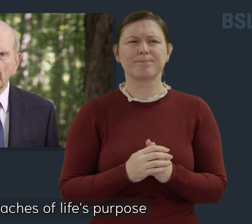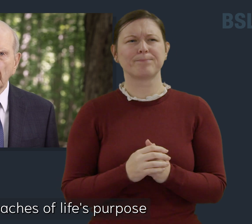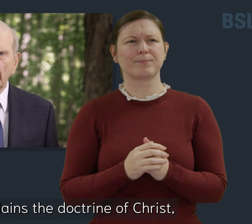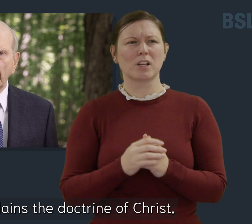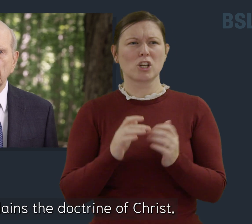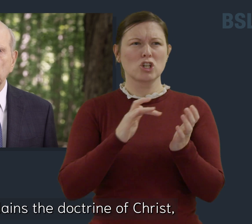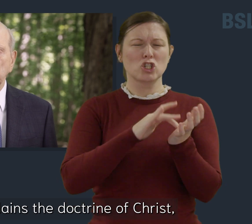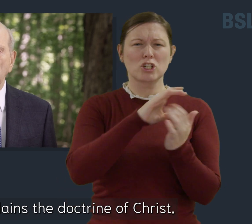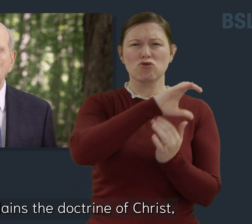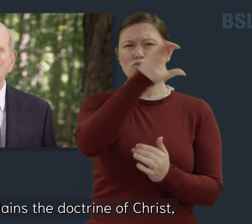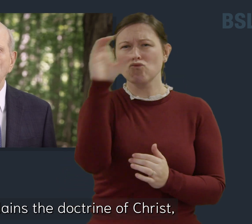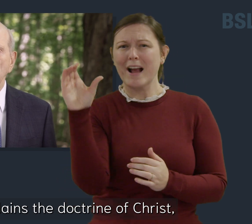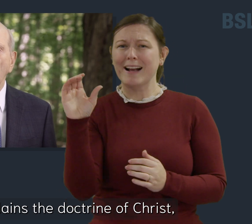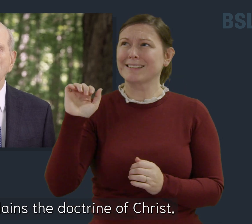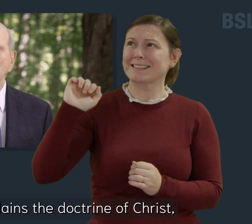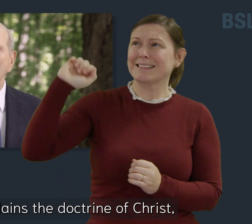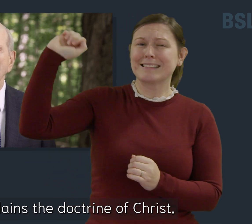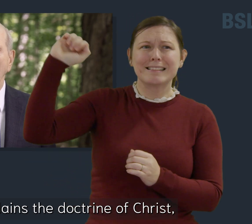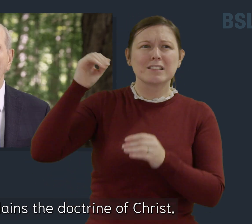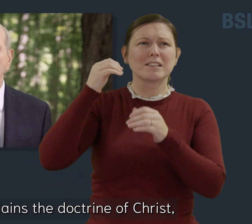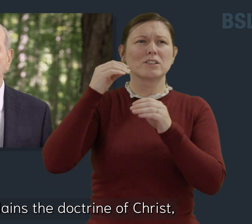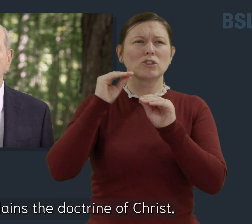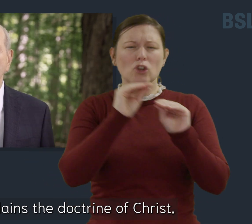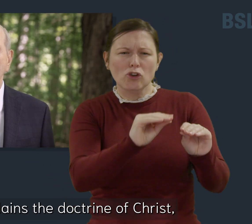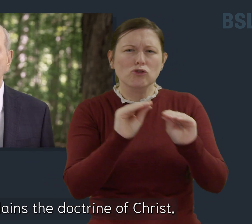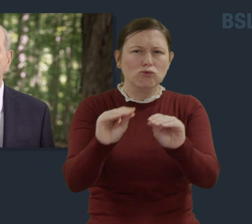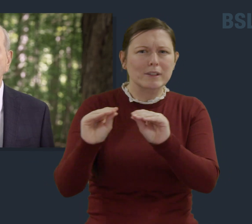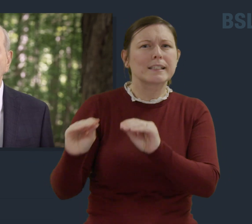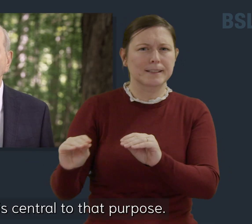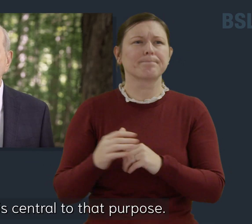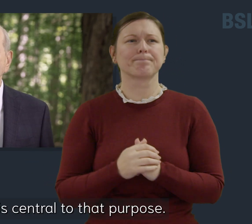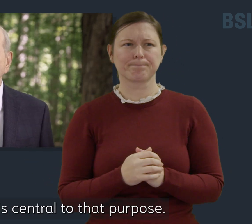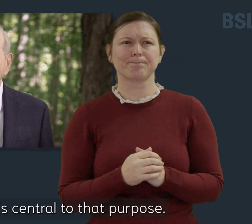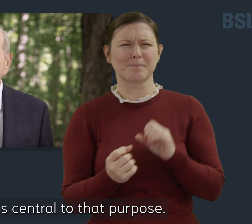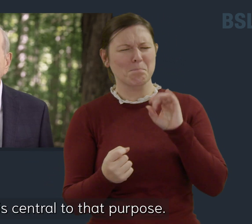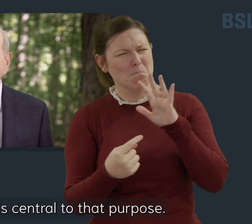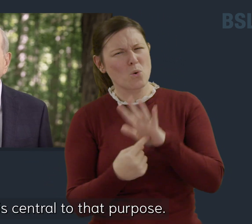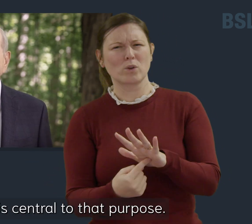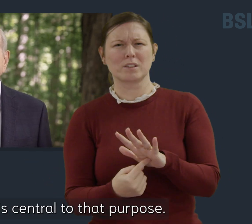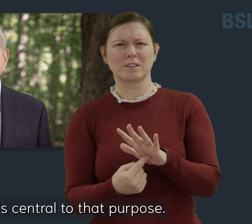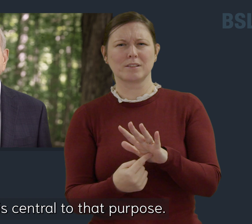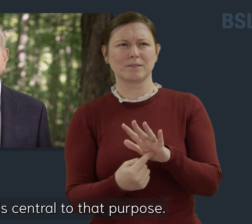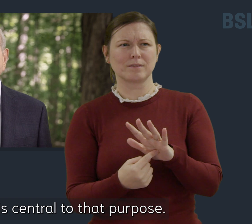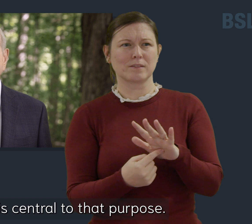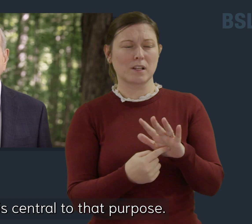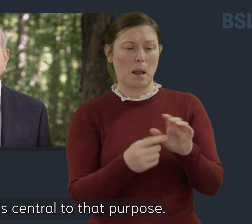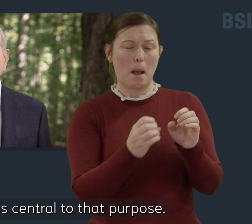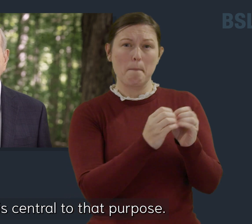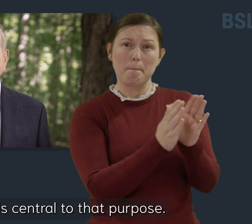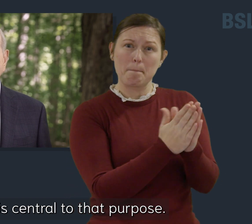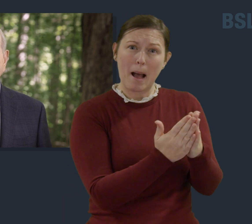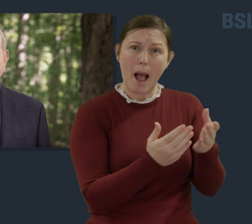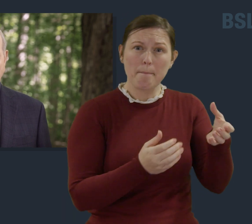purpose and explains the doctrine of Christ, which is central to that purpose.